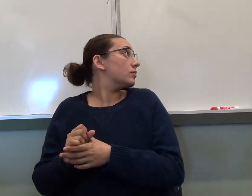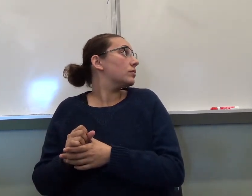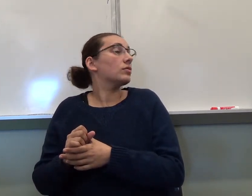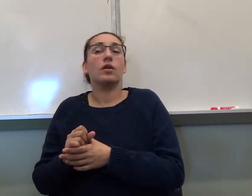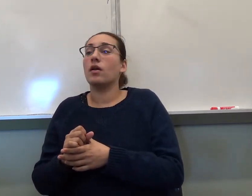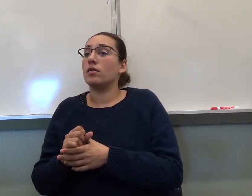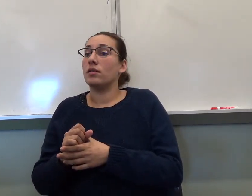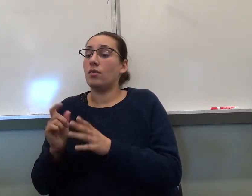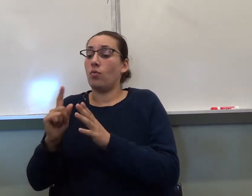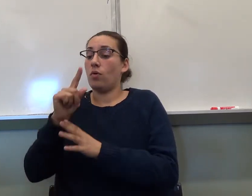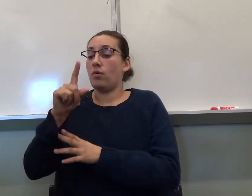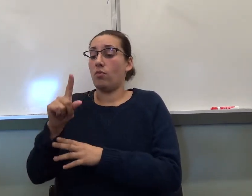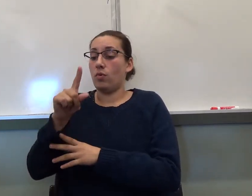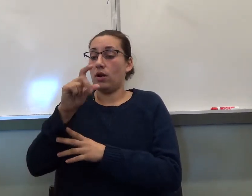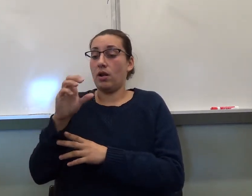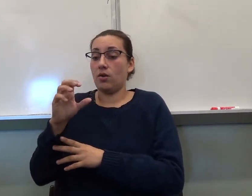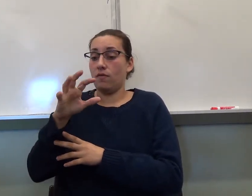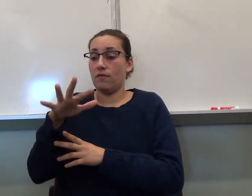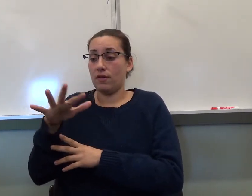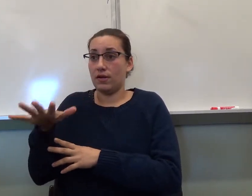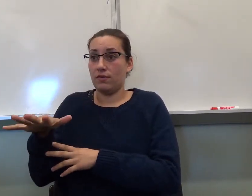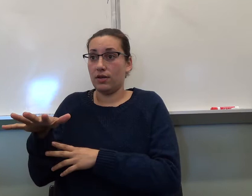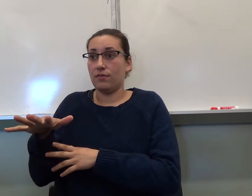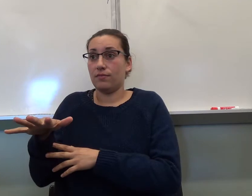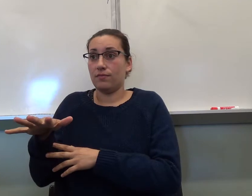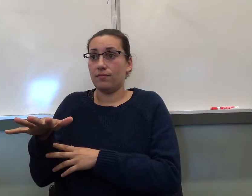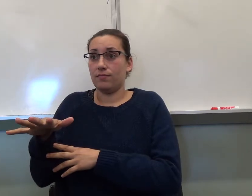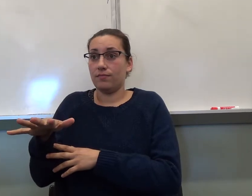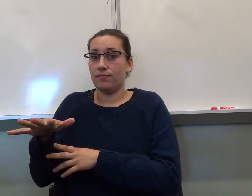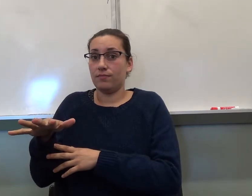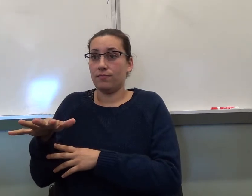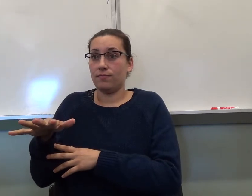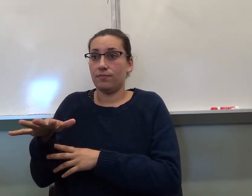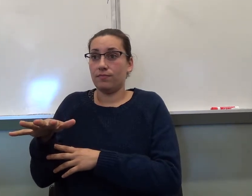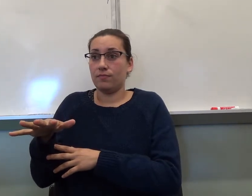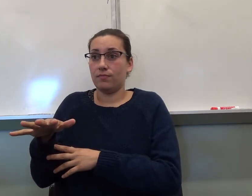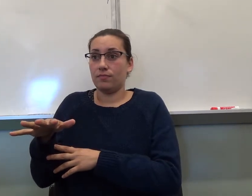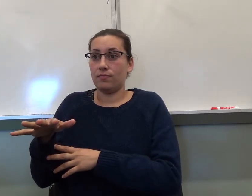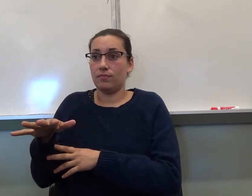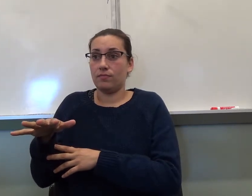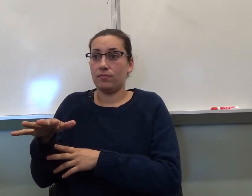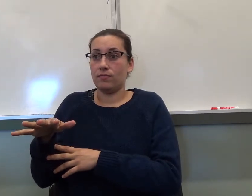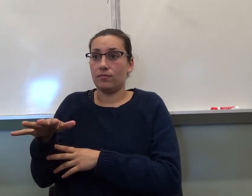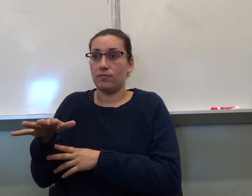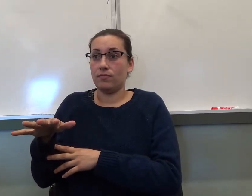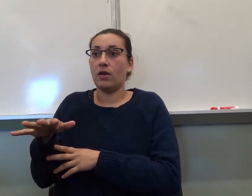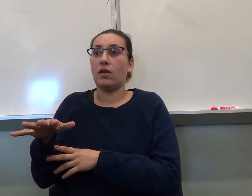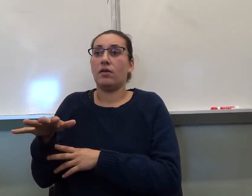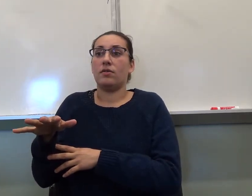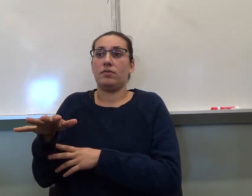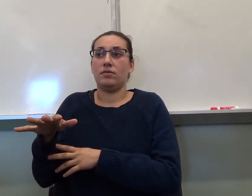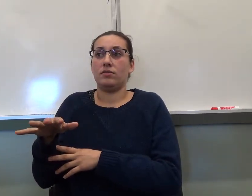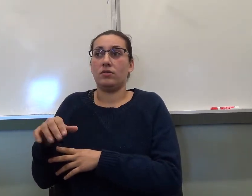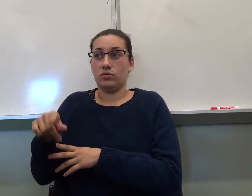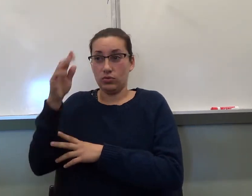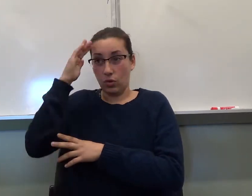that 155 minutes and say, okay, you know that every 60 minutes is an